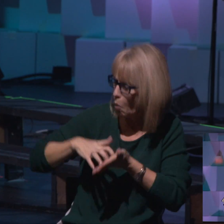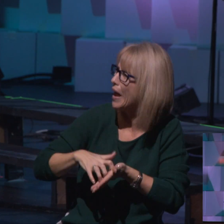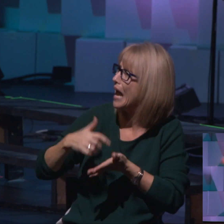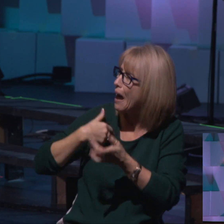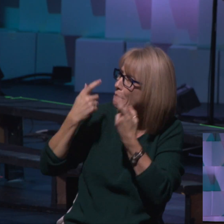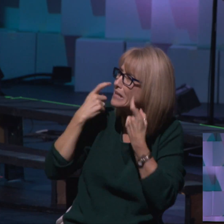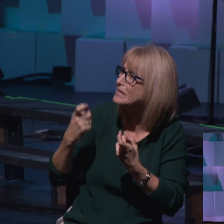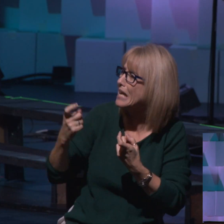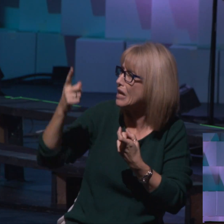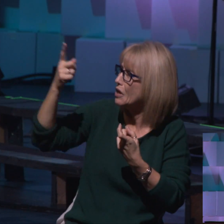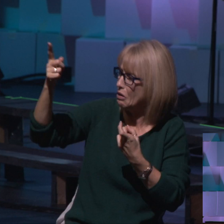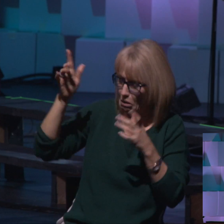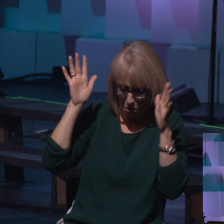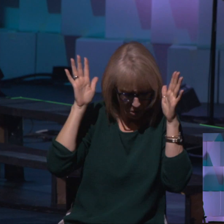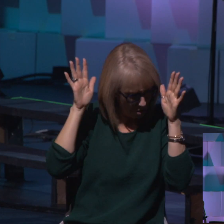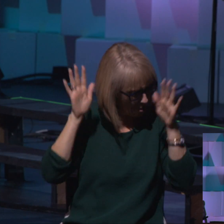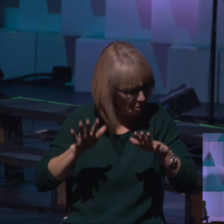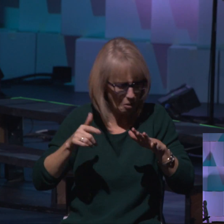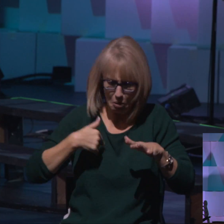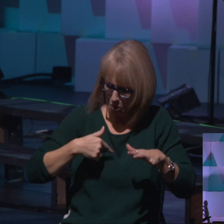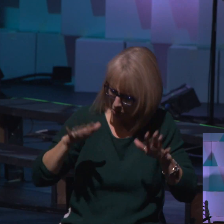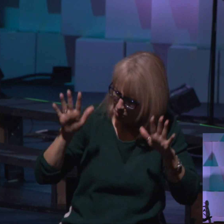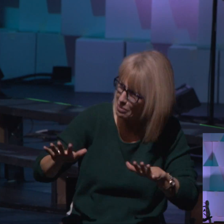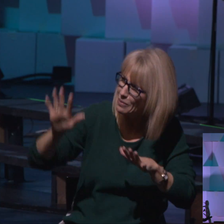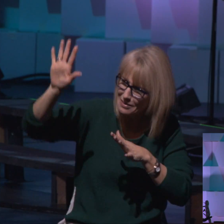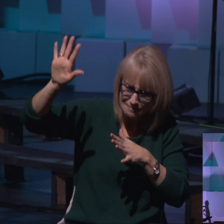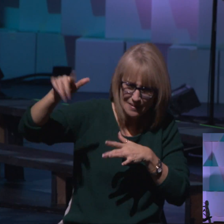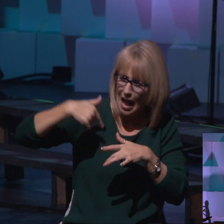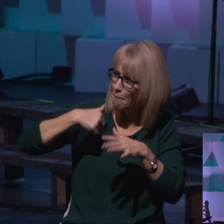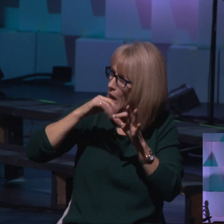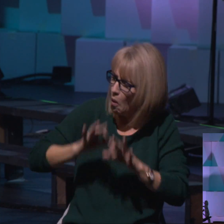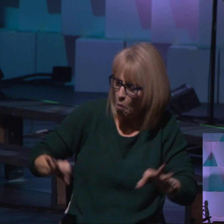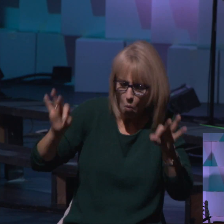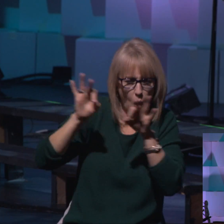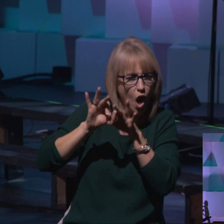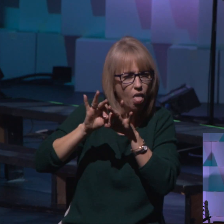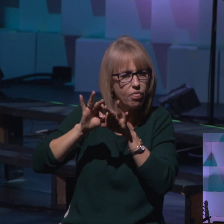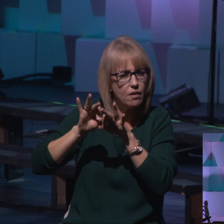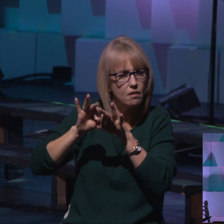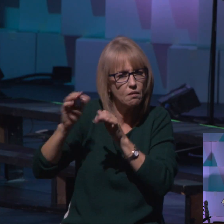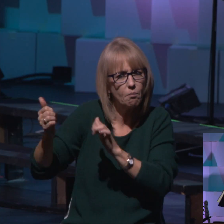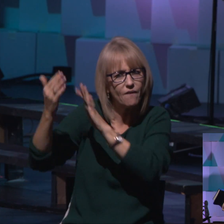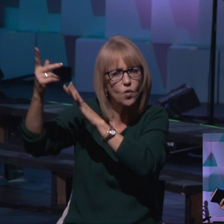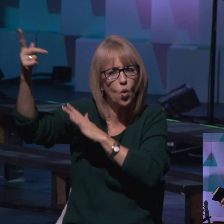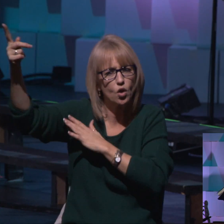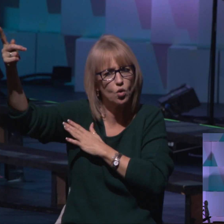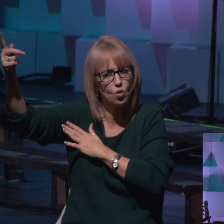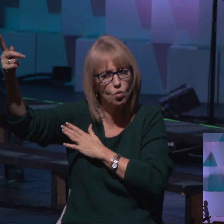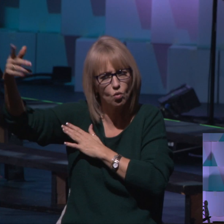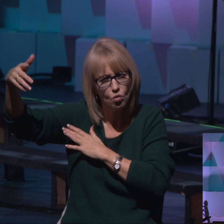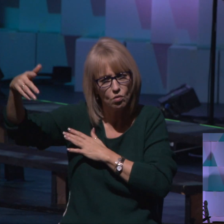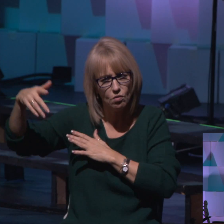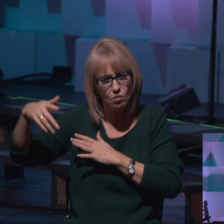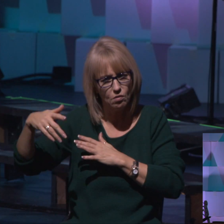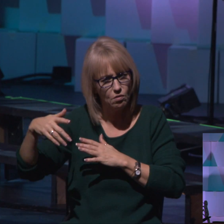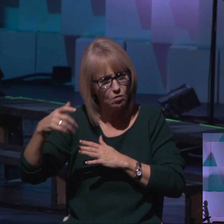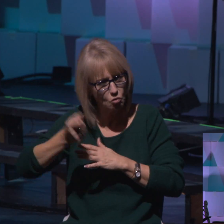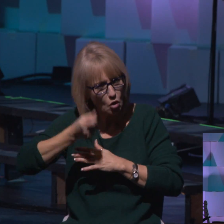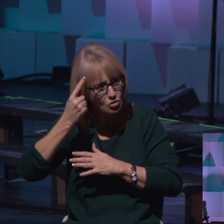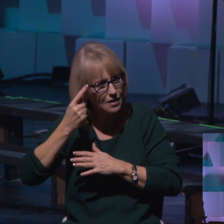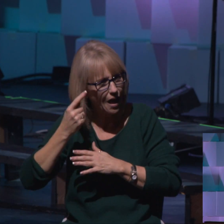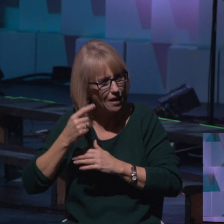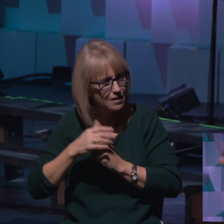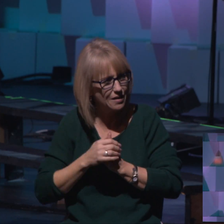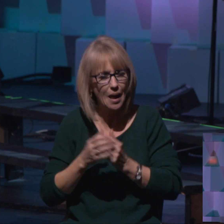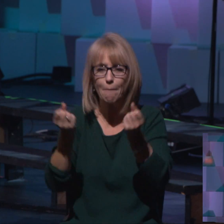his result was, he was so unworthy to be in the presence of God. Sometimes as American Christians, we